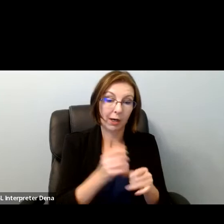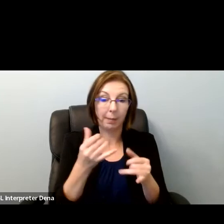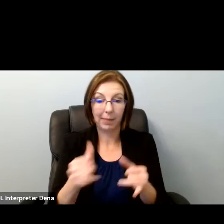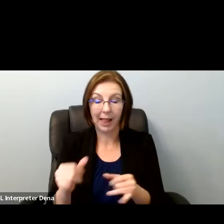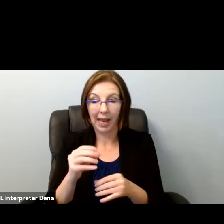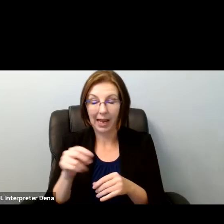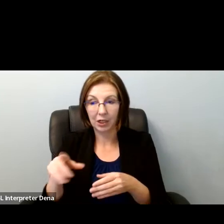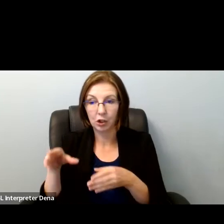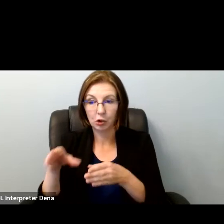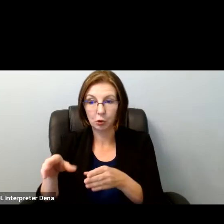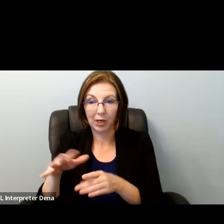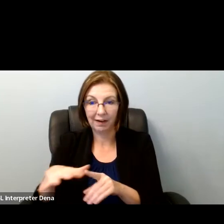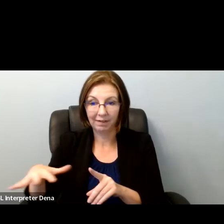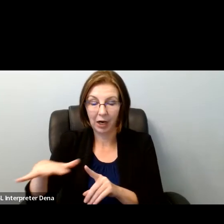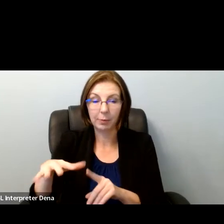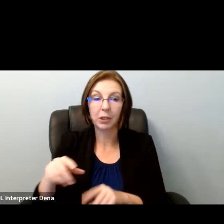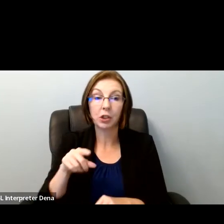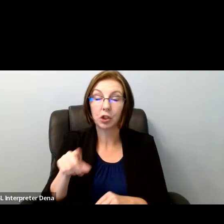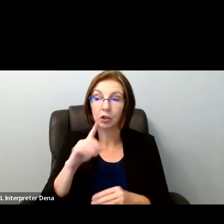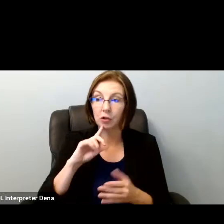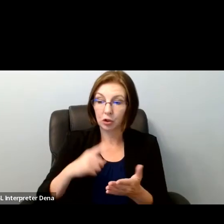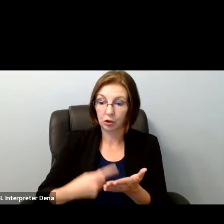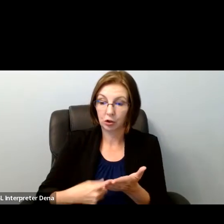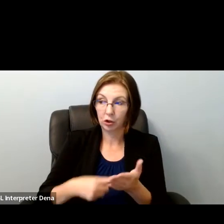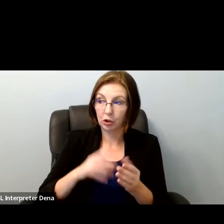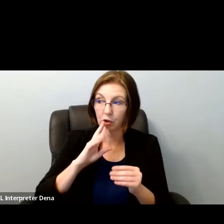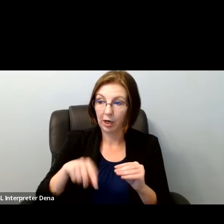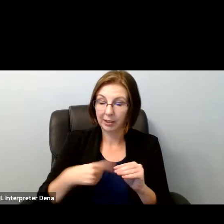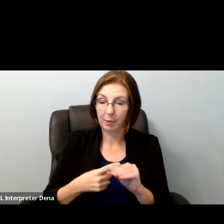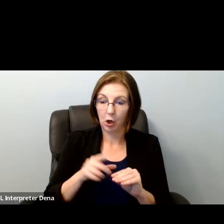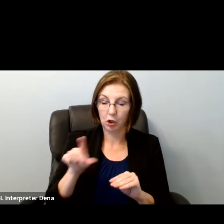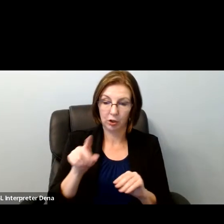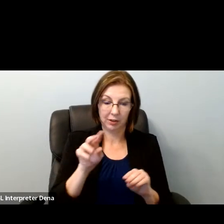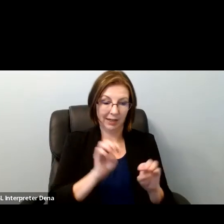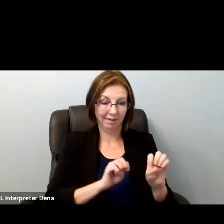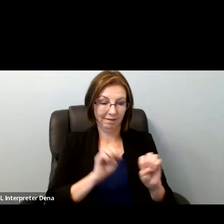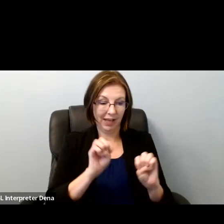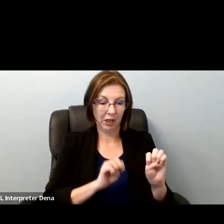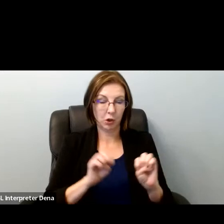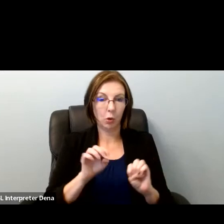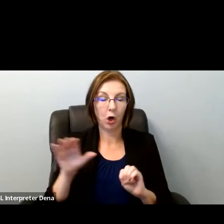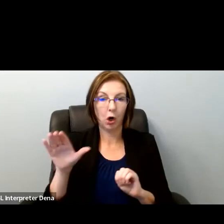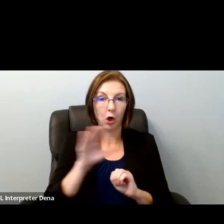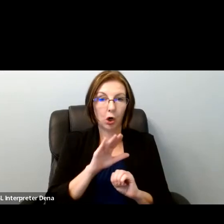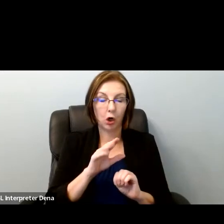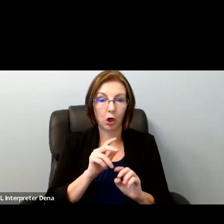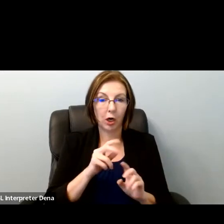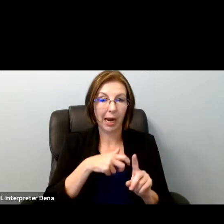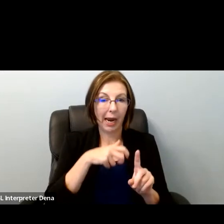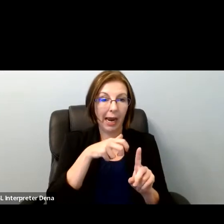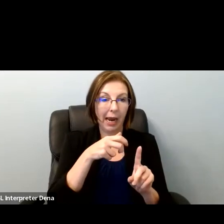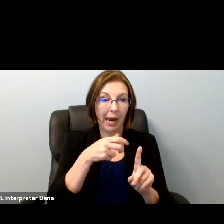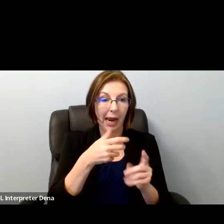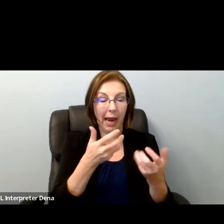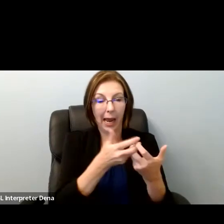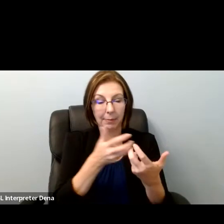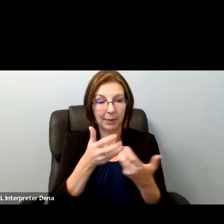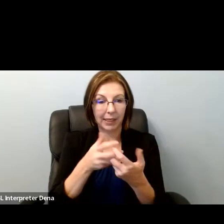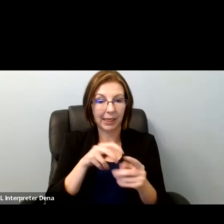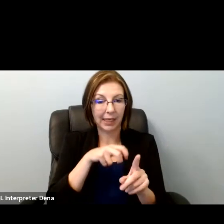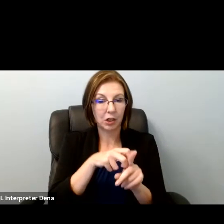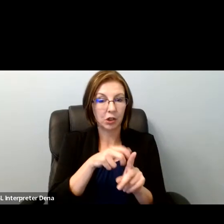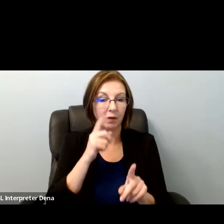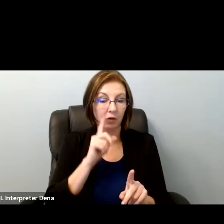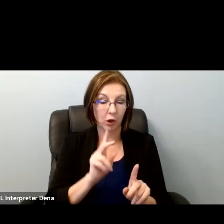environments. She discussed how she has developed and evaluated sensor and mobile applications for personalized navigation and routing in